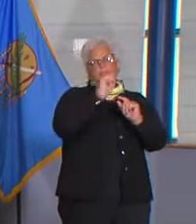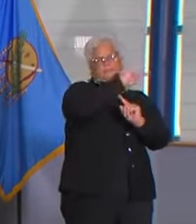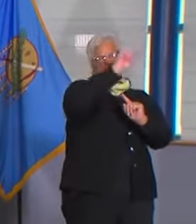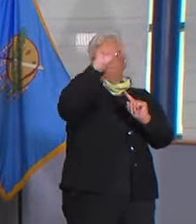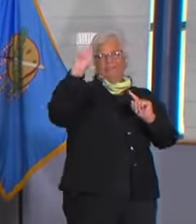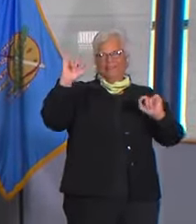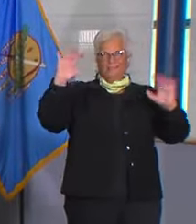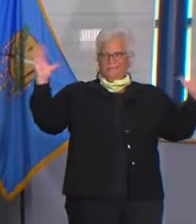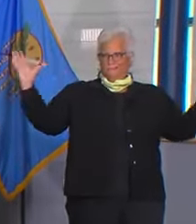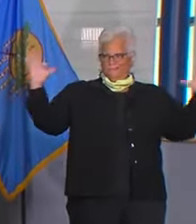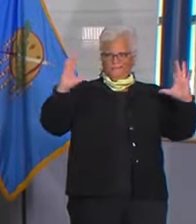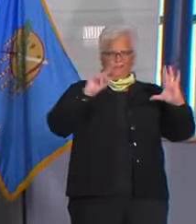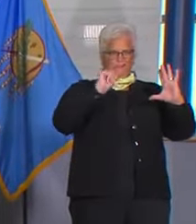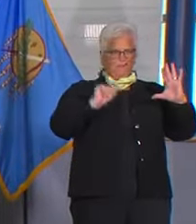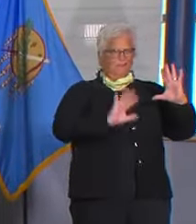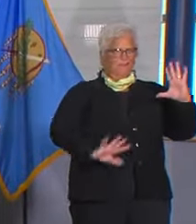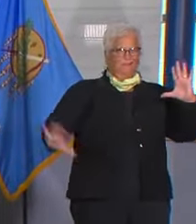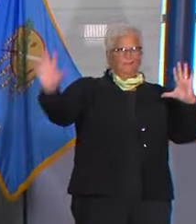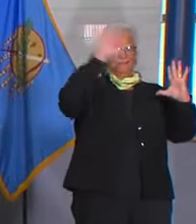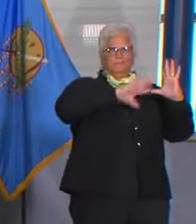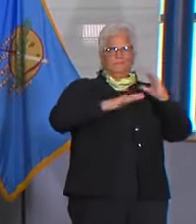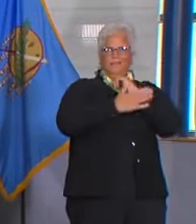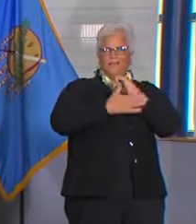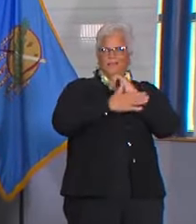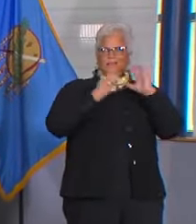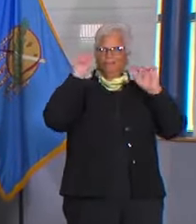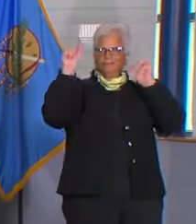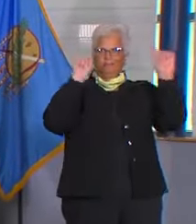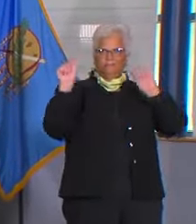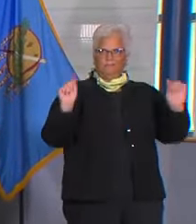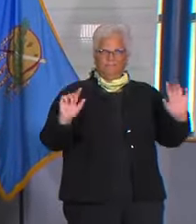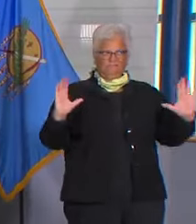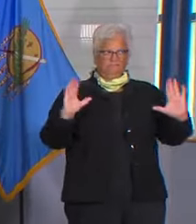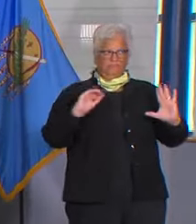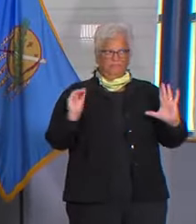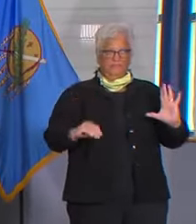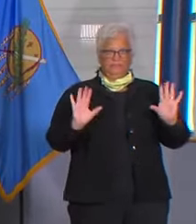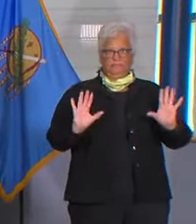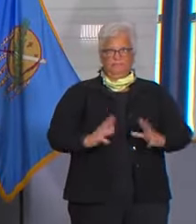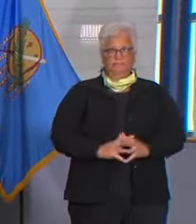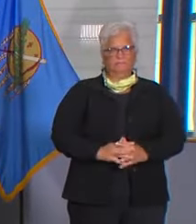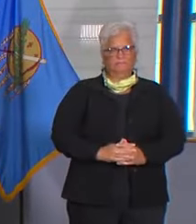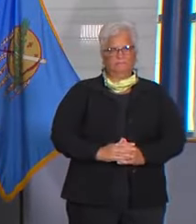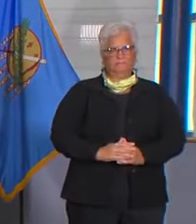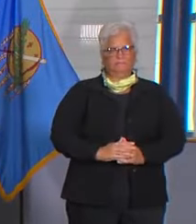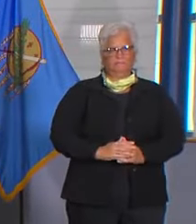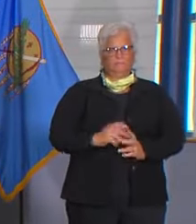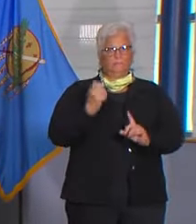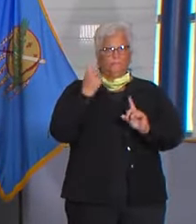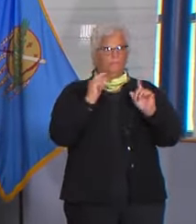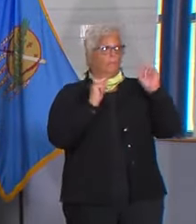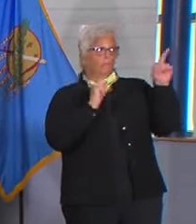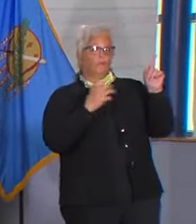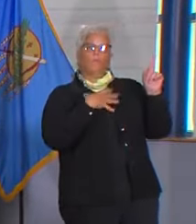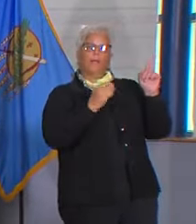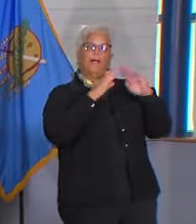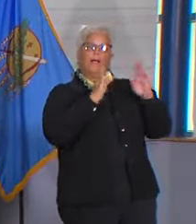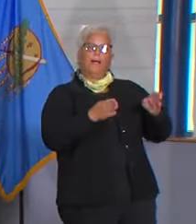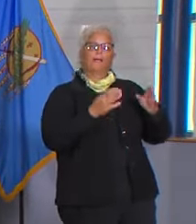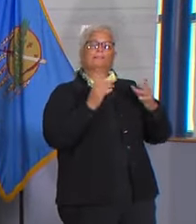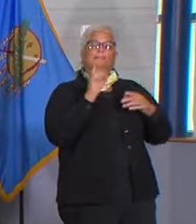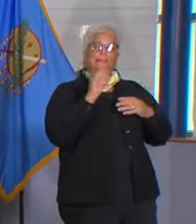prepared a state report with public health recommendations. The Oklahoma State Department of Health provided this document to THD this week, and I've